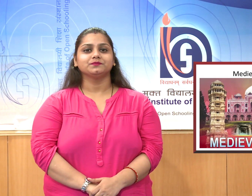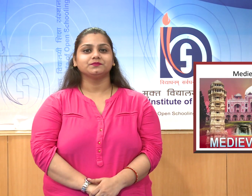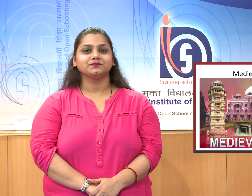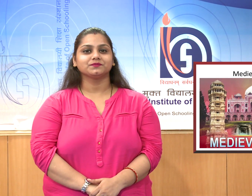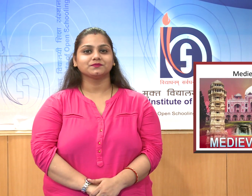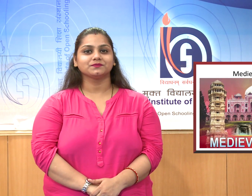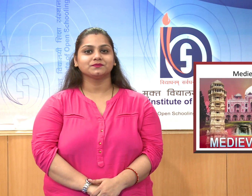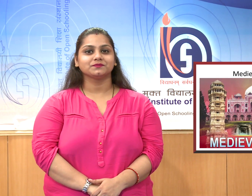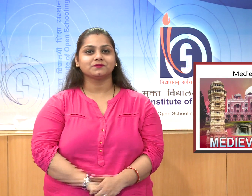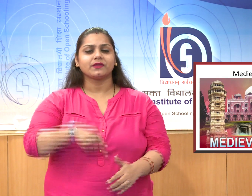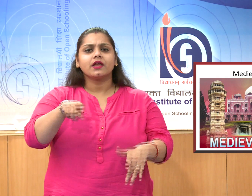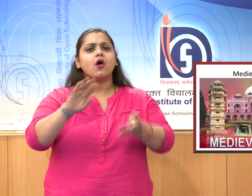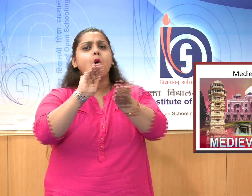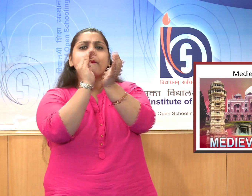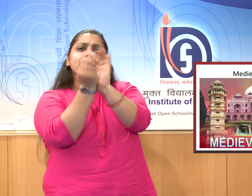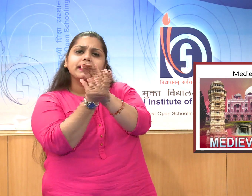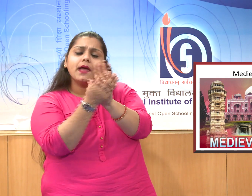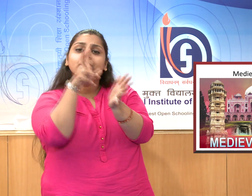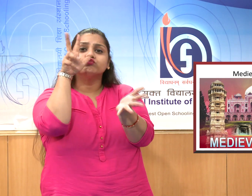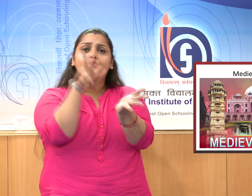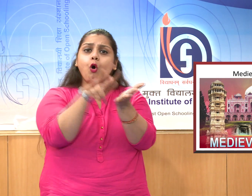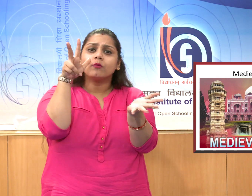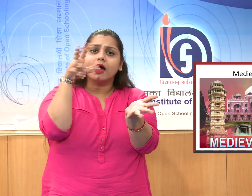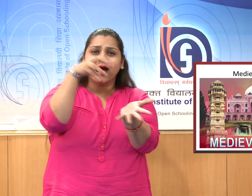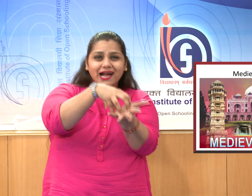that became the hallmark of the